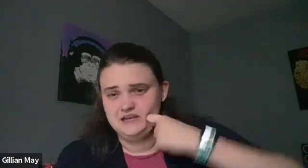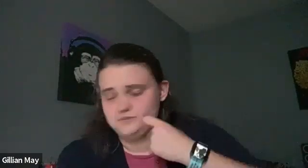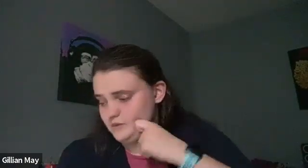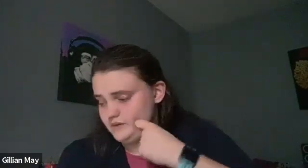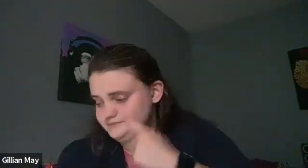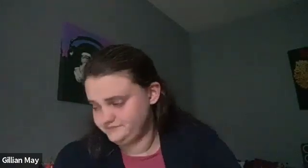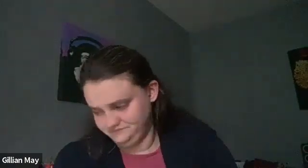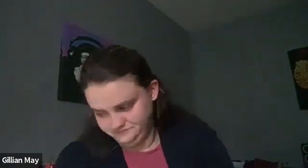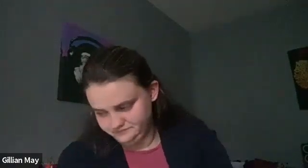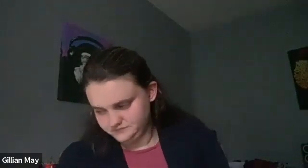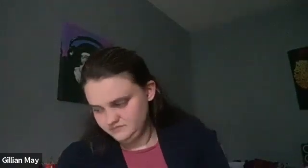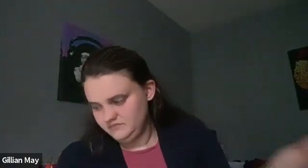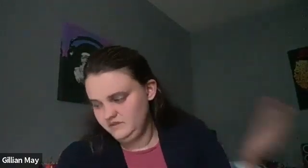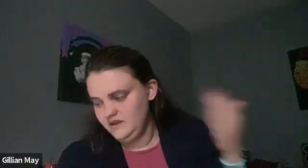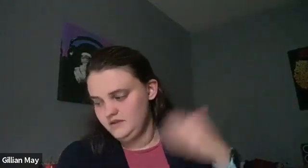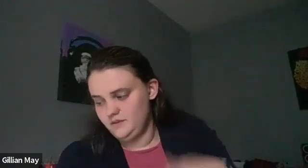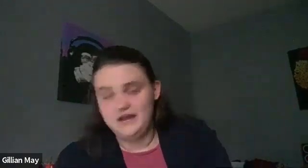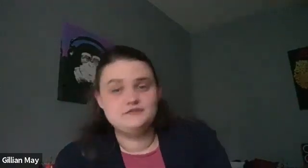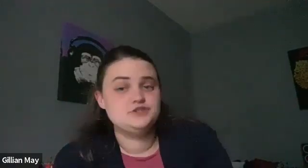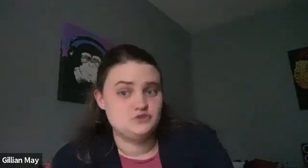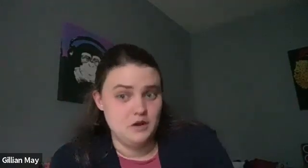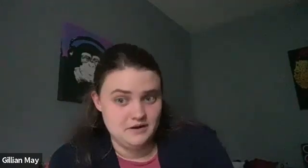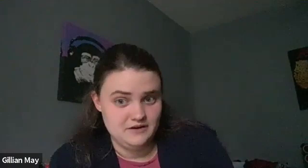hiccups going. Then we have strawberry,